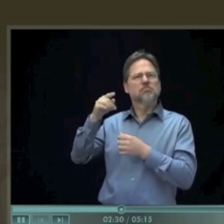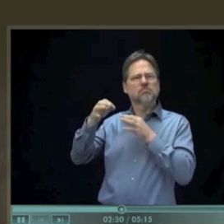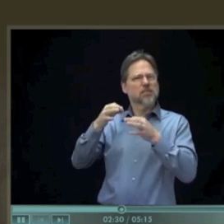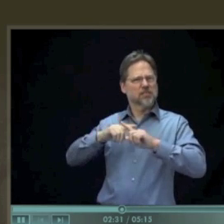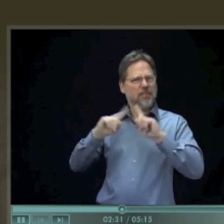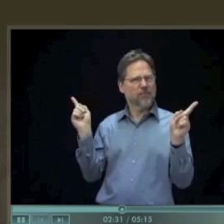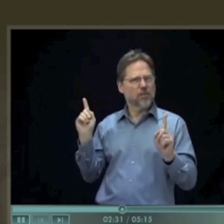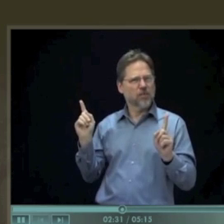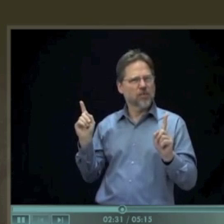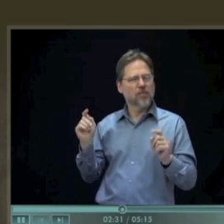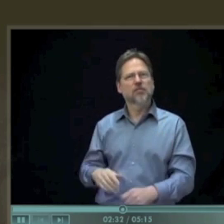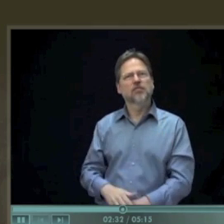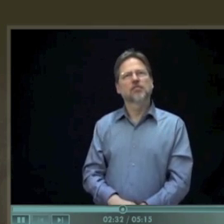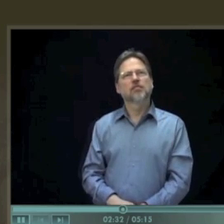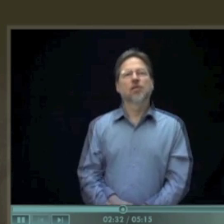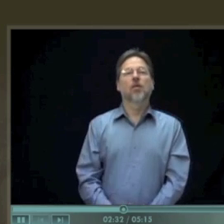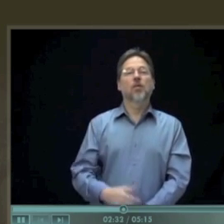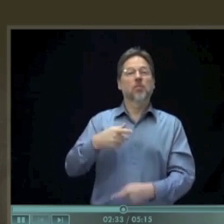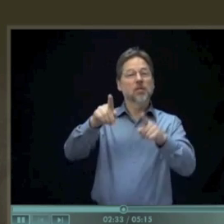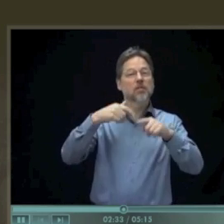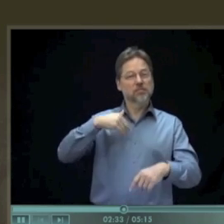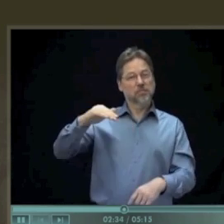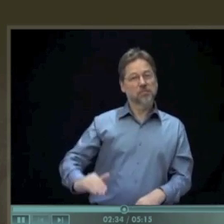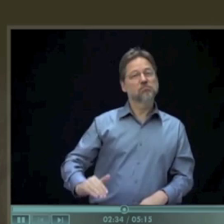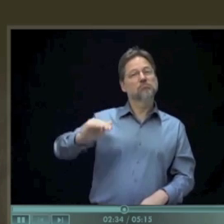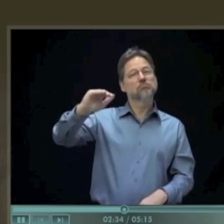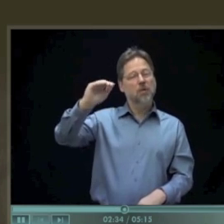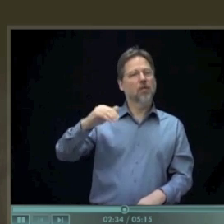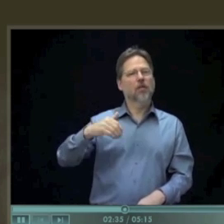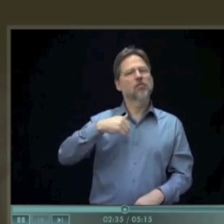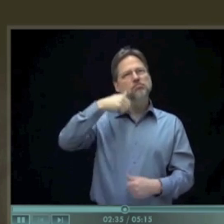But I remember another folk etymology that was different.